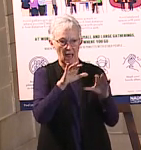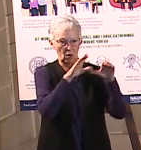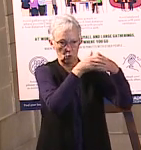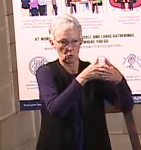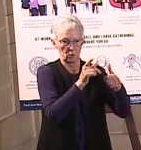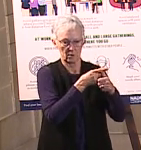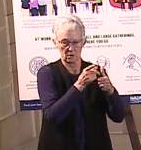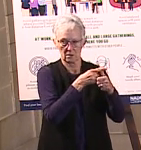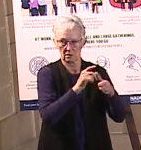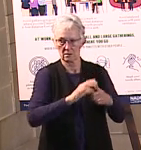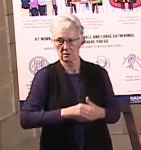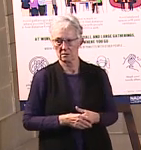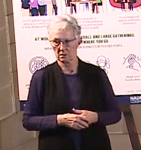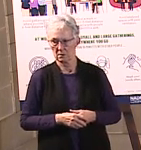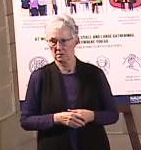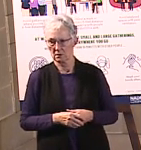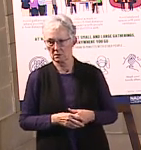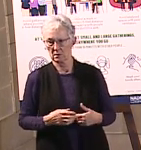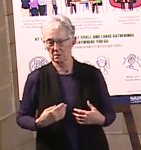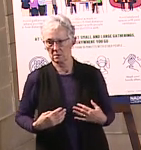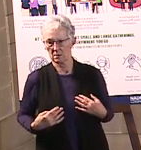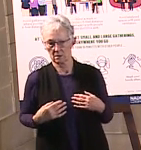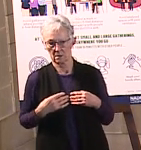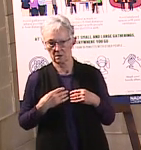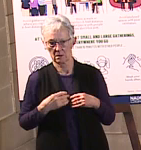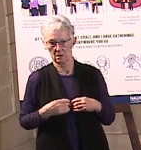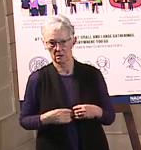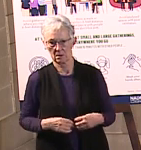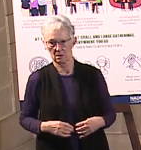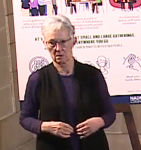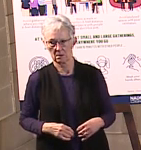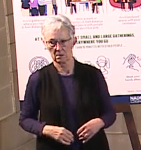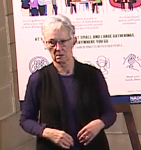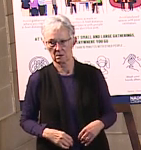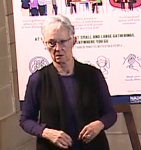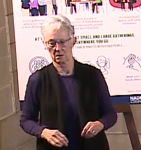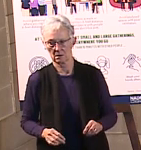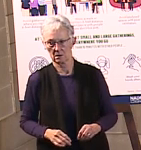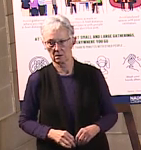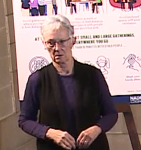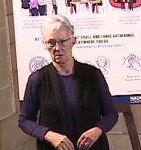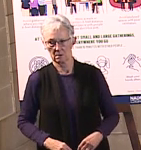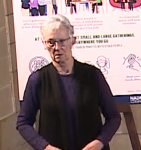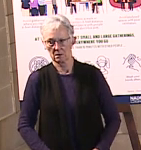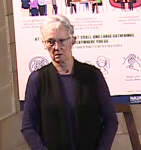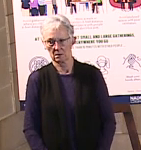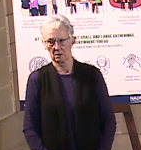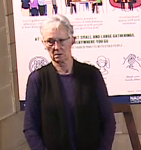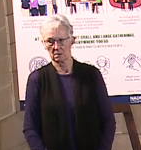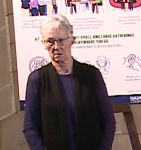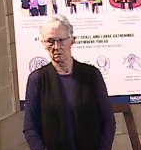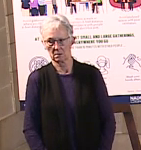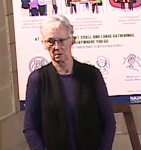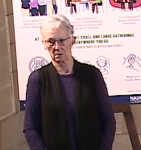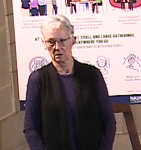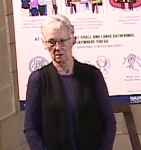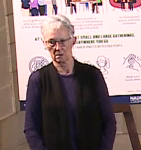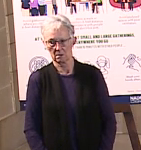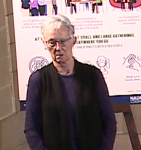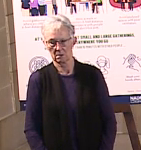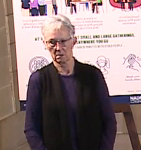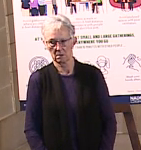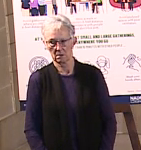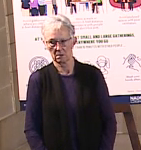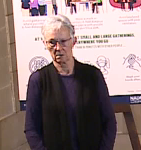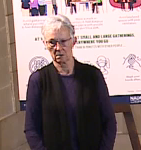Angie. And then Kristen Whitman with KPTM wants to know, with Pfizer yesterday announcing it's only going to send half the